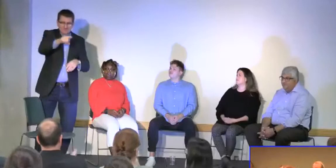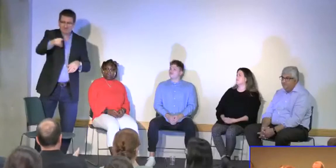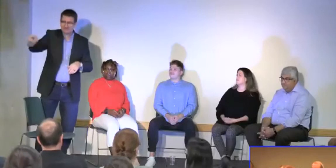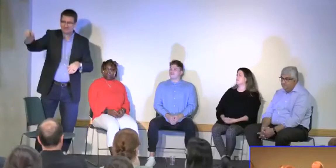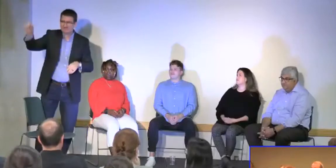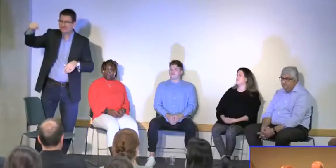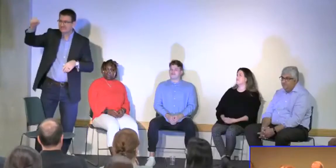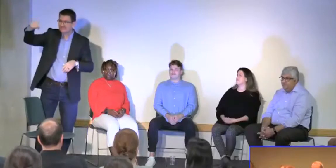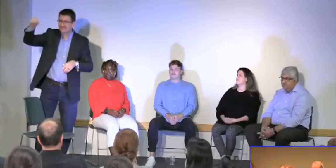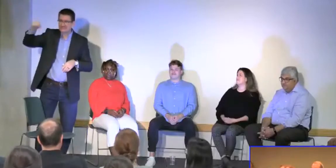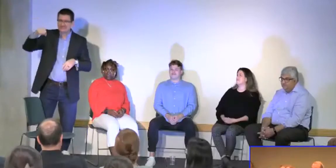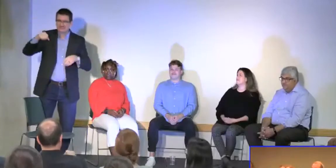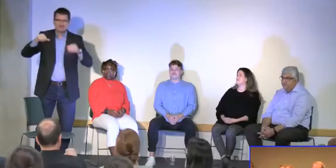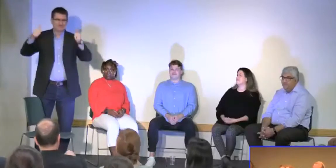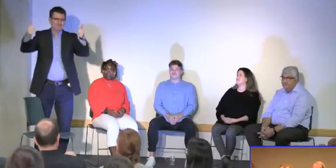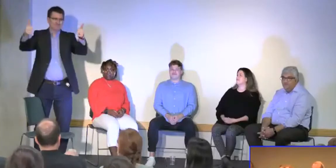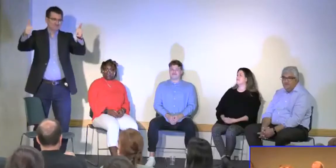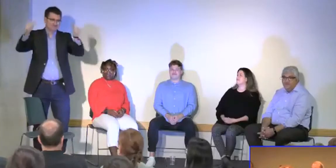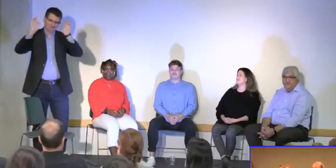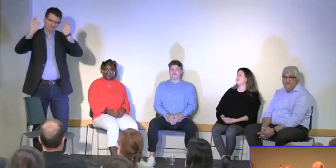are you ready to get started this evening?